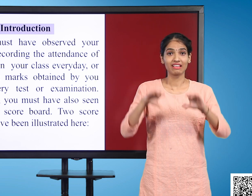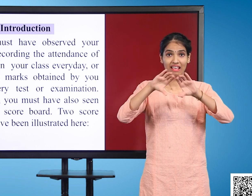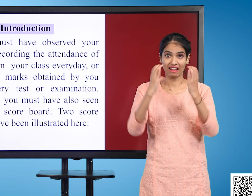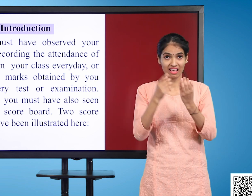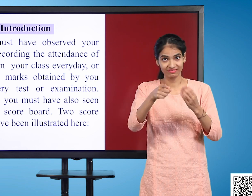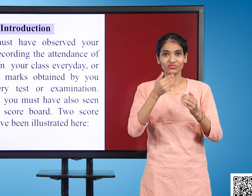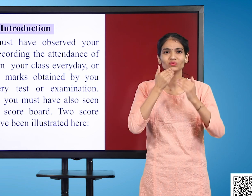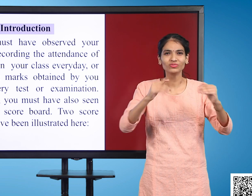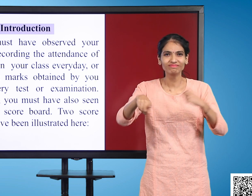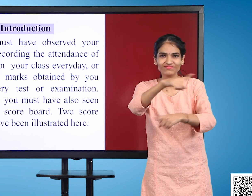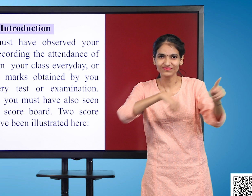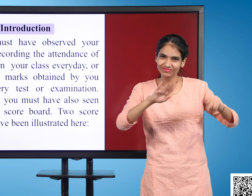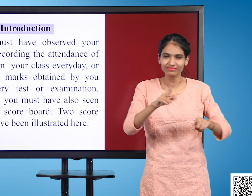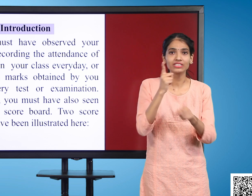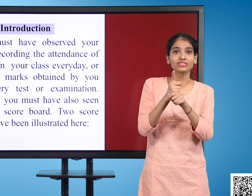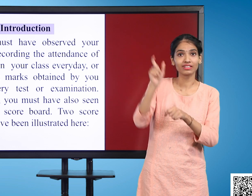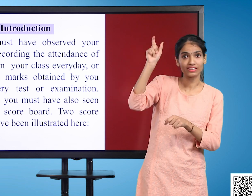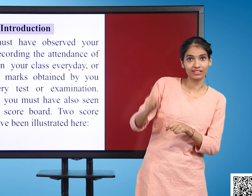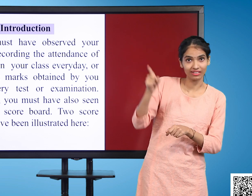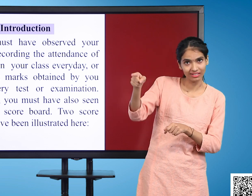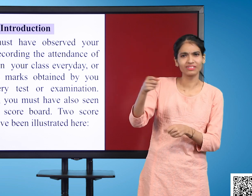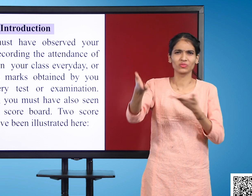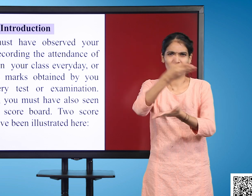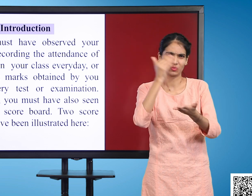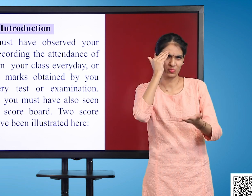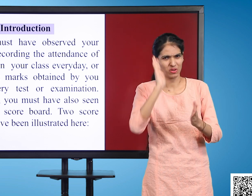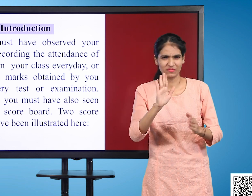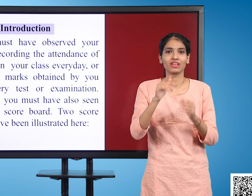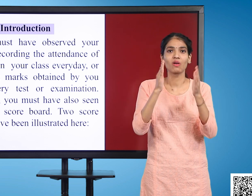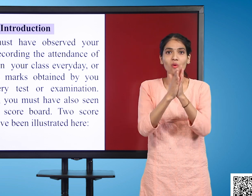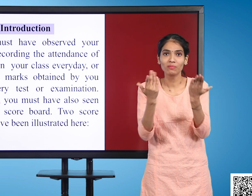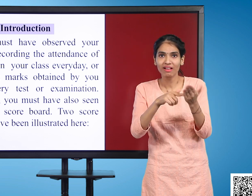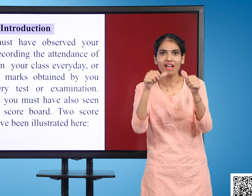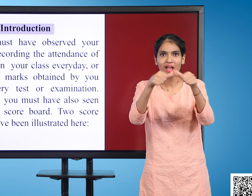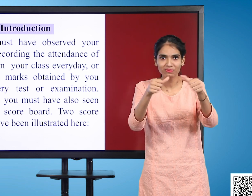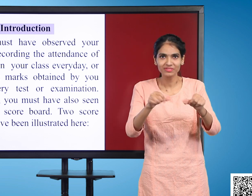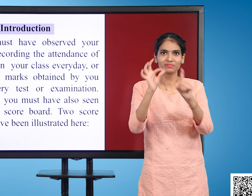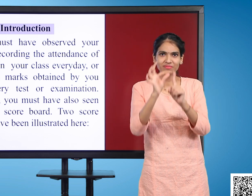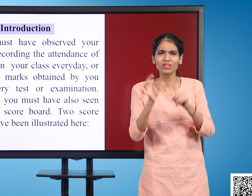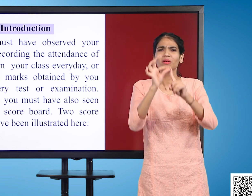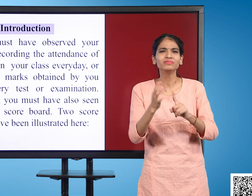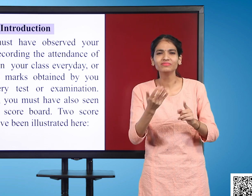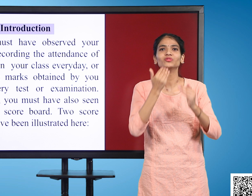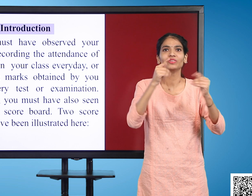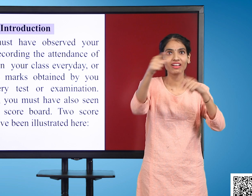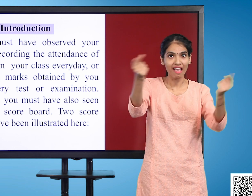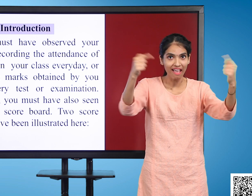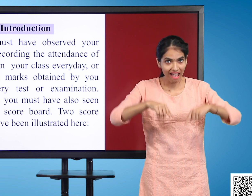You must have observed your teacher recording the attendance of students in your class every day, or recording marks